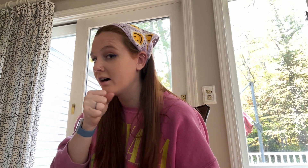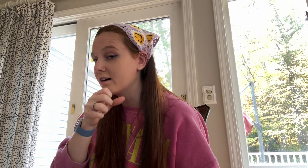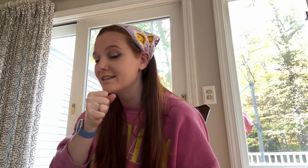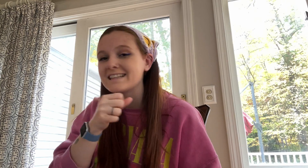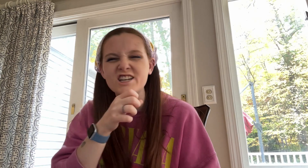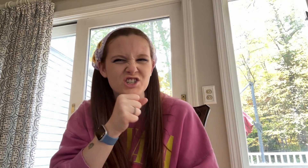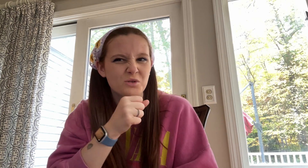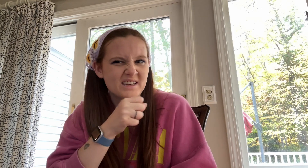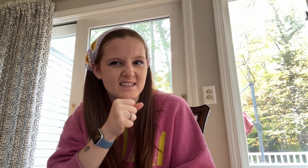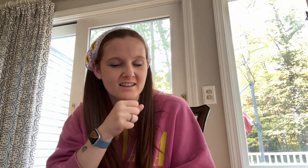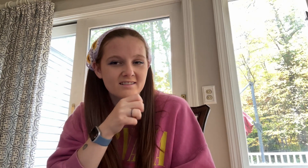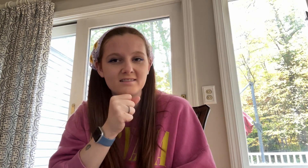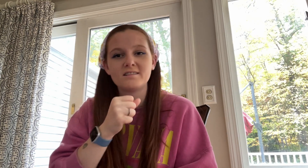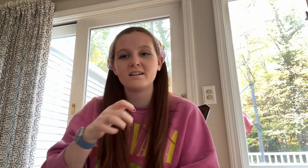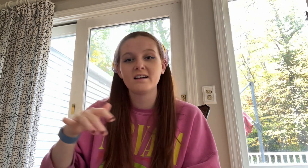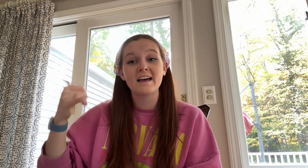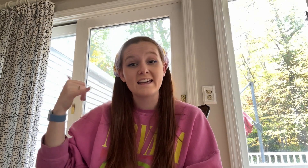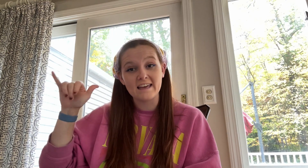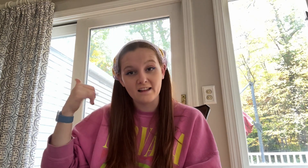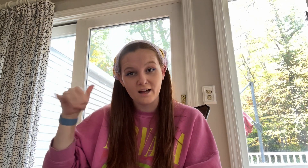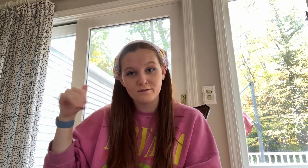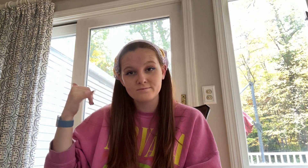It's like you're squeezing. Yellow.